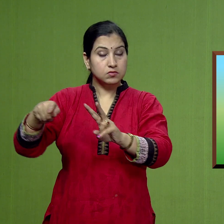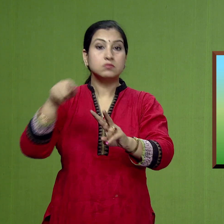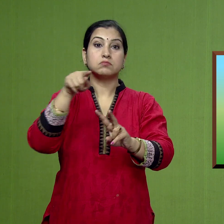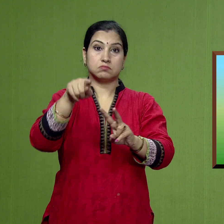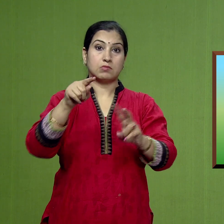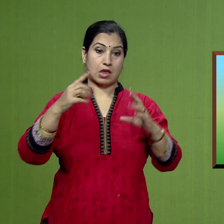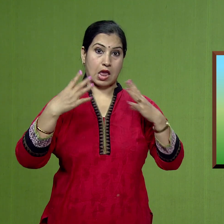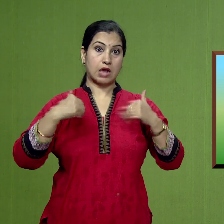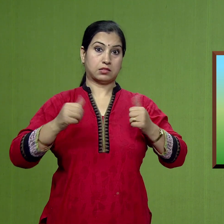will improve.